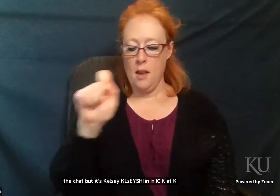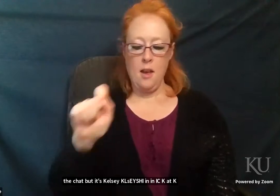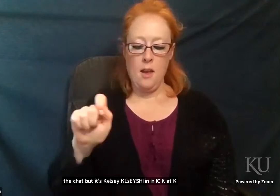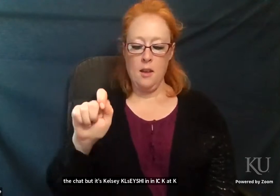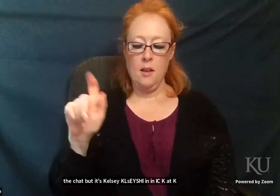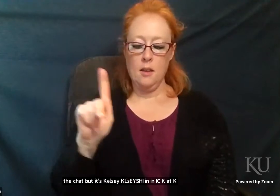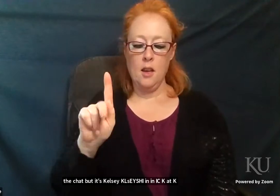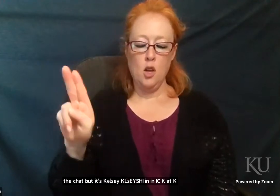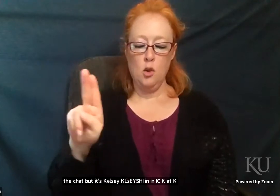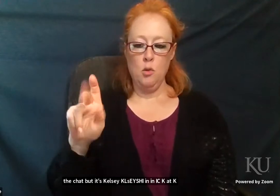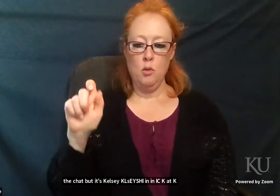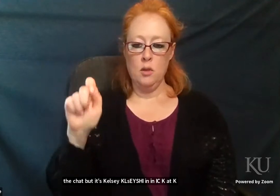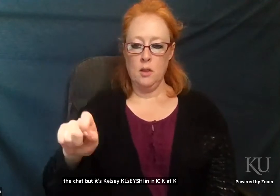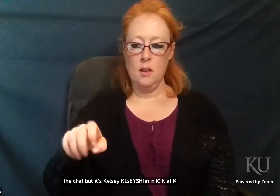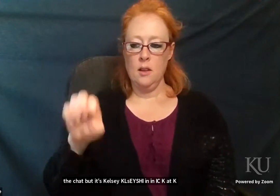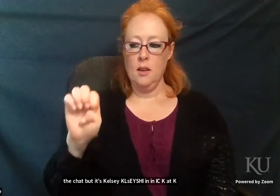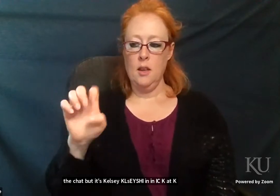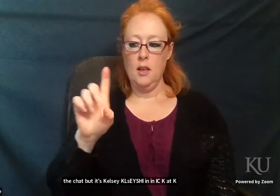ku.edu.